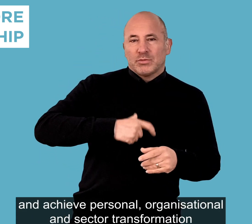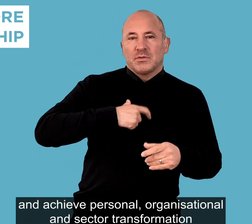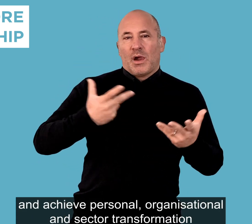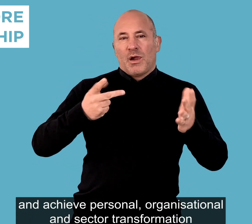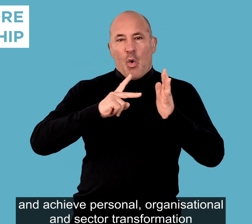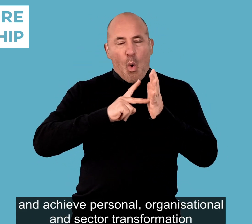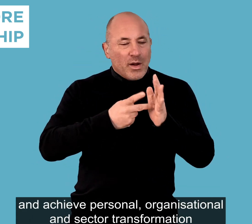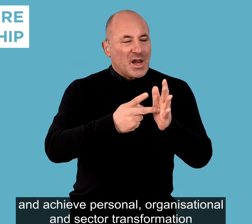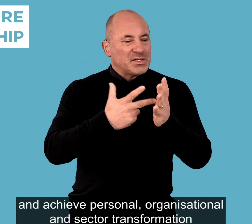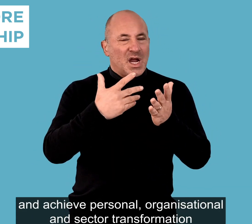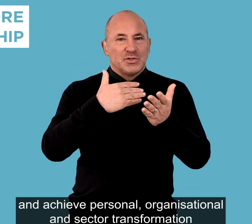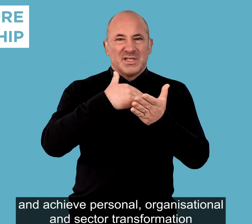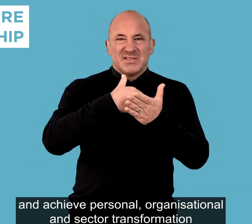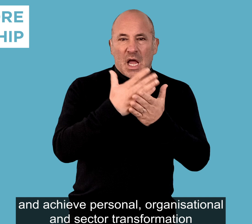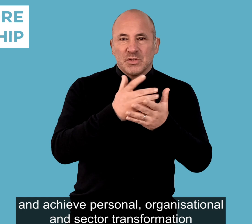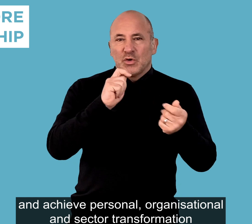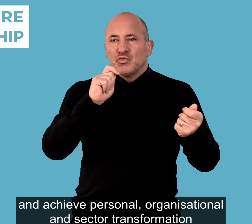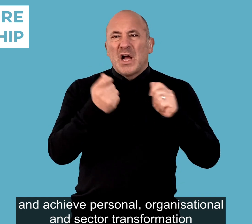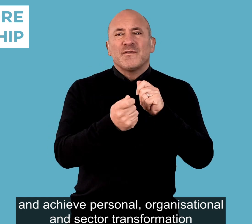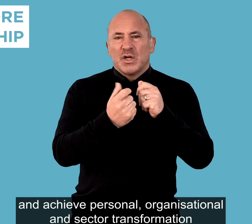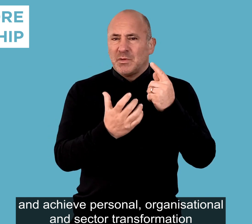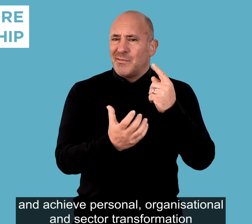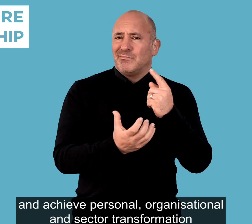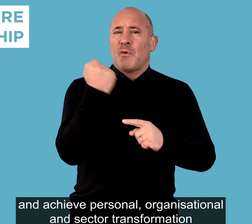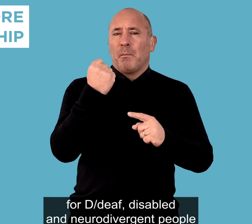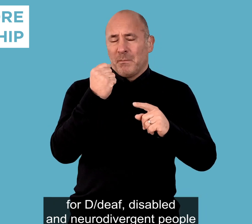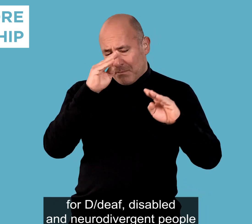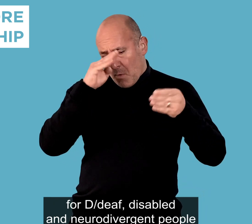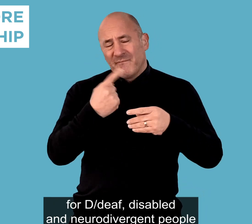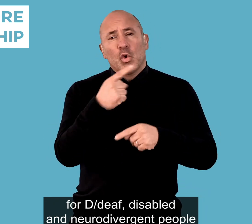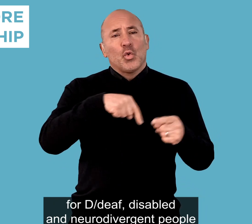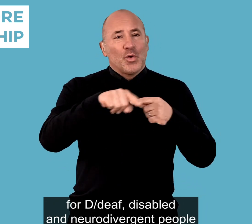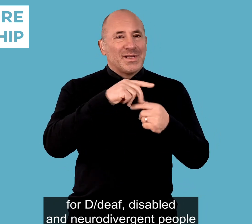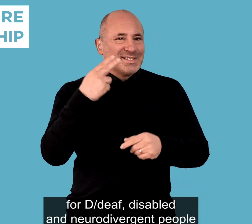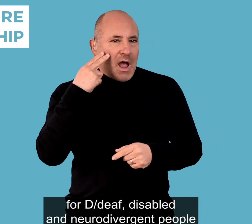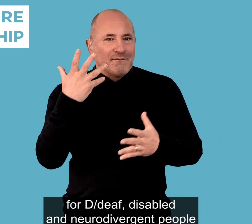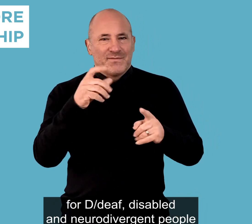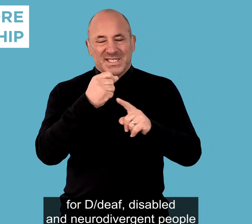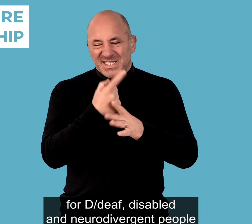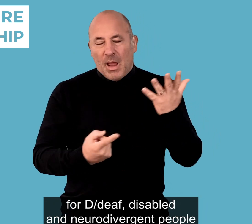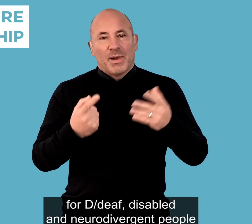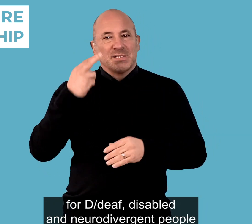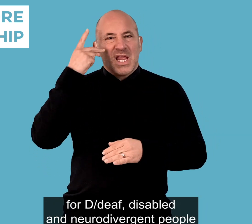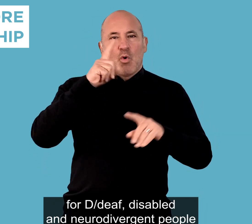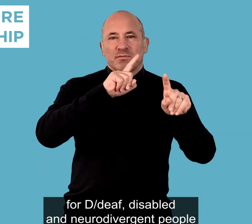And achieve personal, organisational and sector transformation for deaf, disabled and